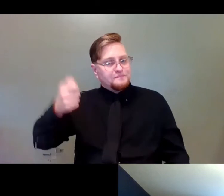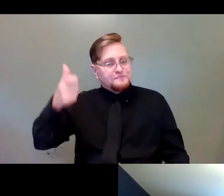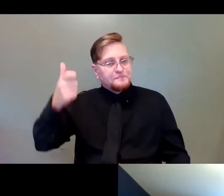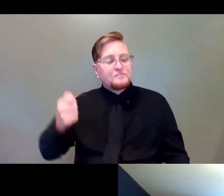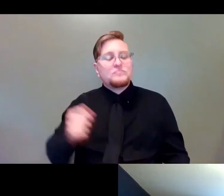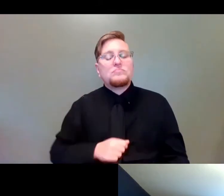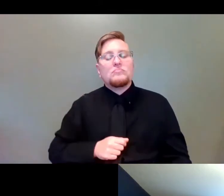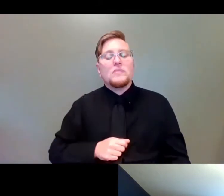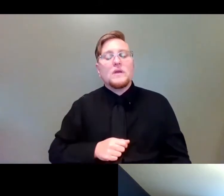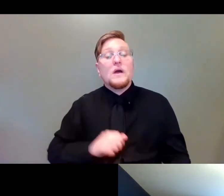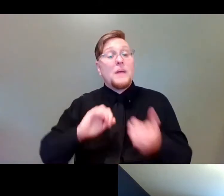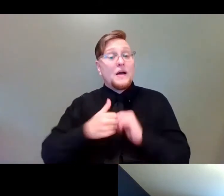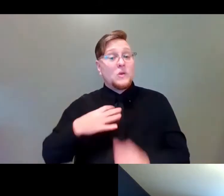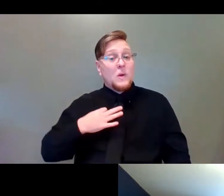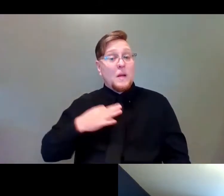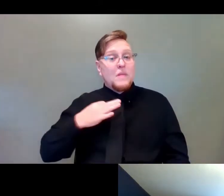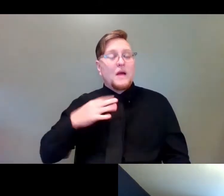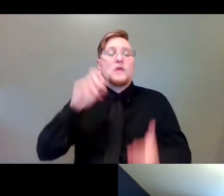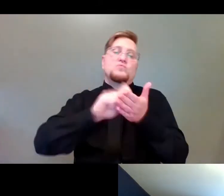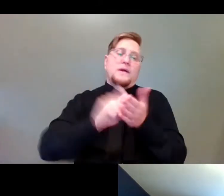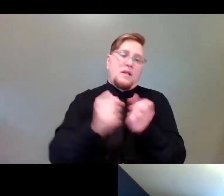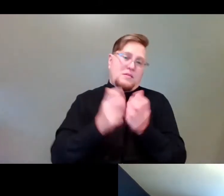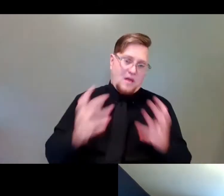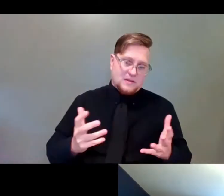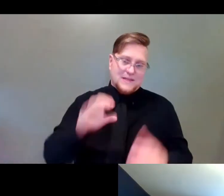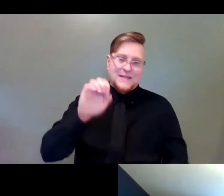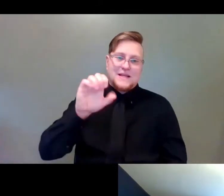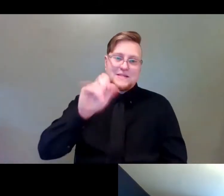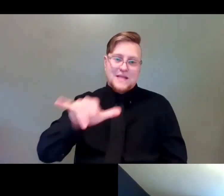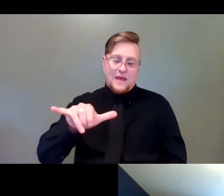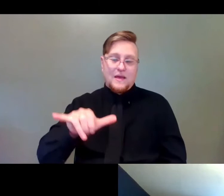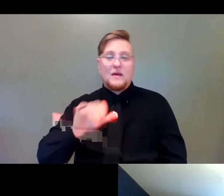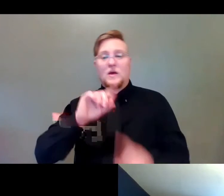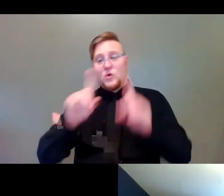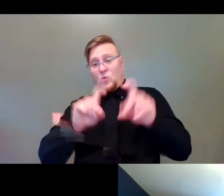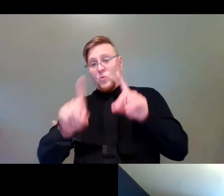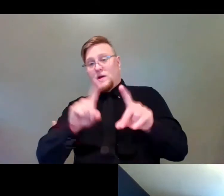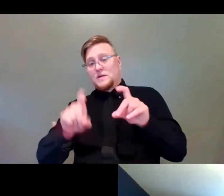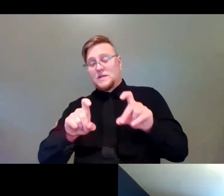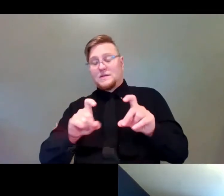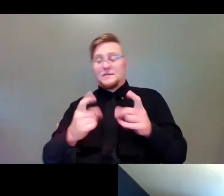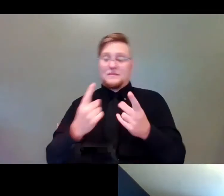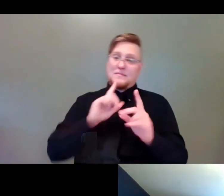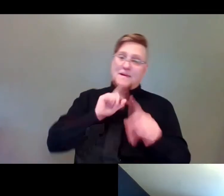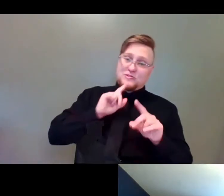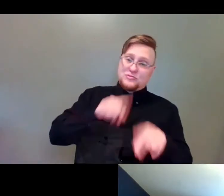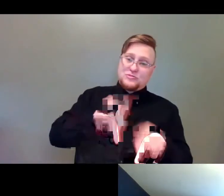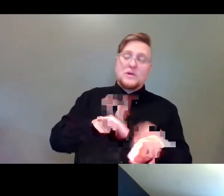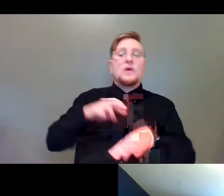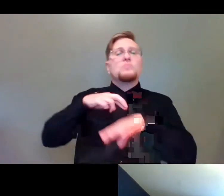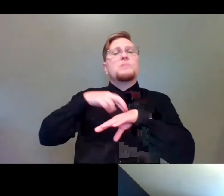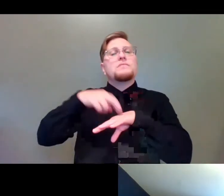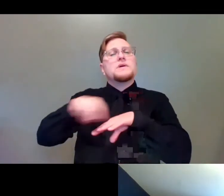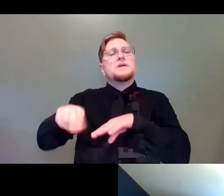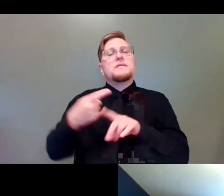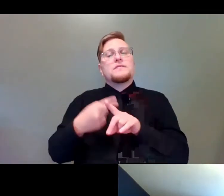of essays. We ask a lot of questions. They have to get references, and they have to get references not only from maybe a